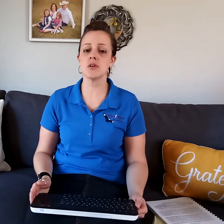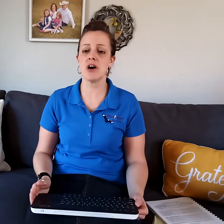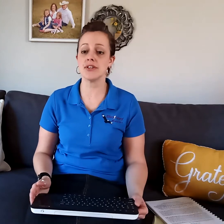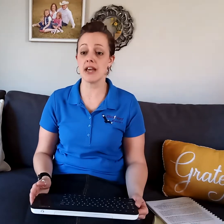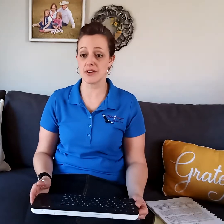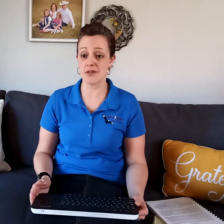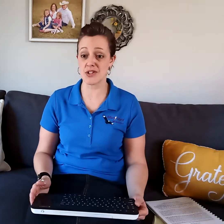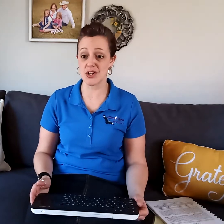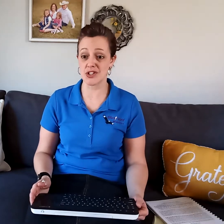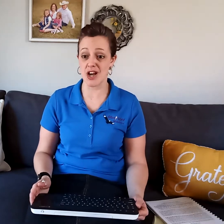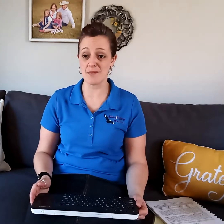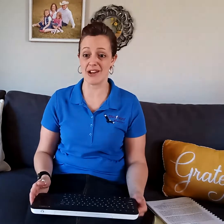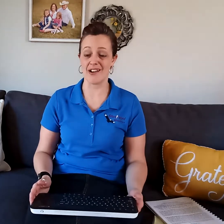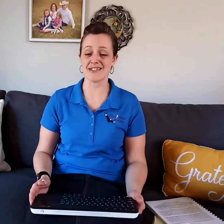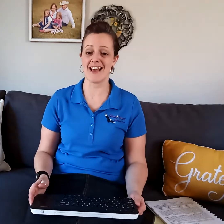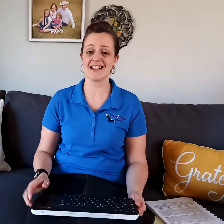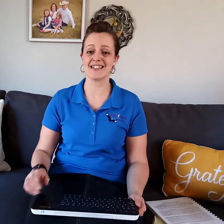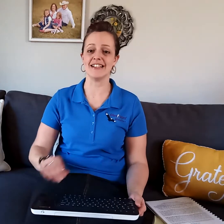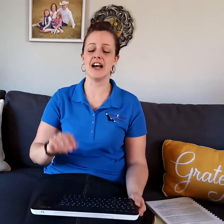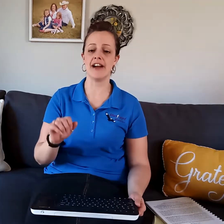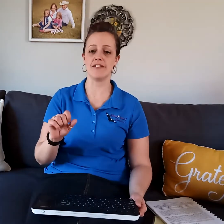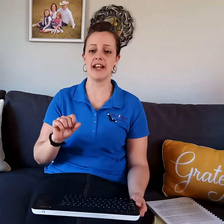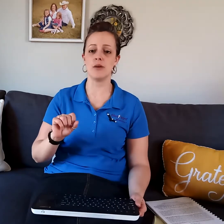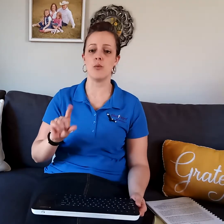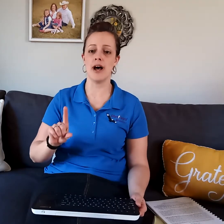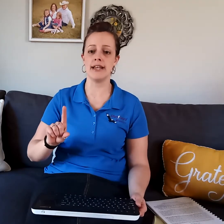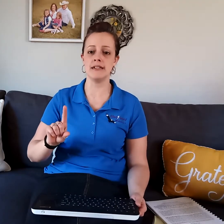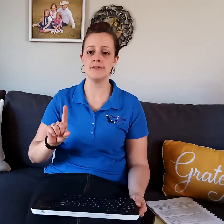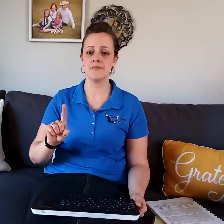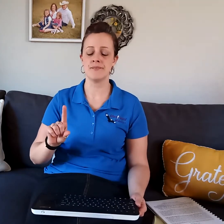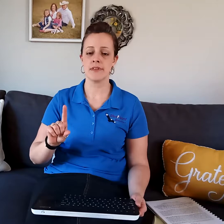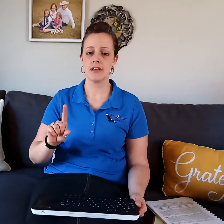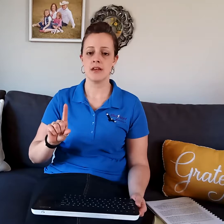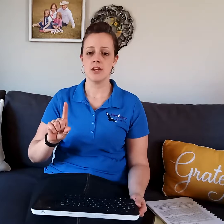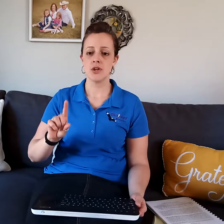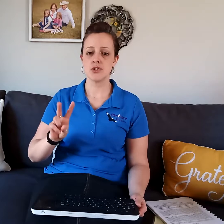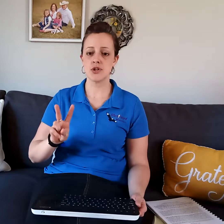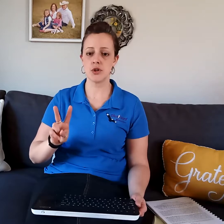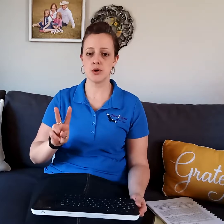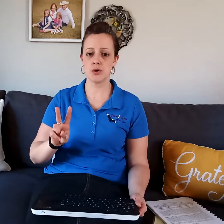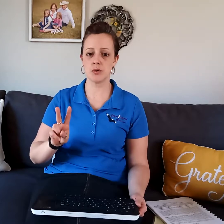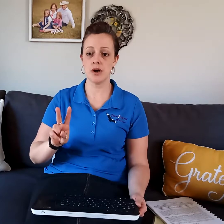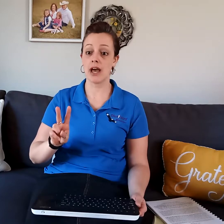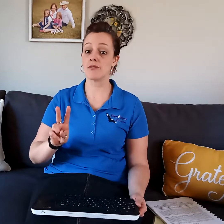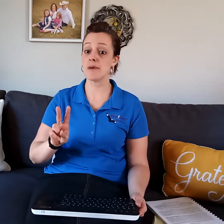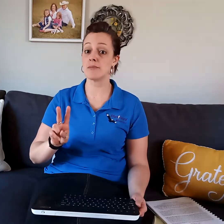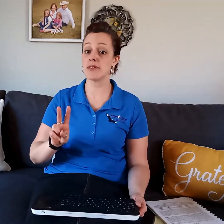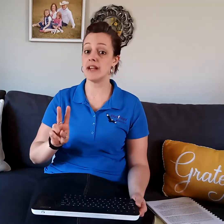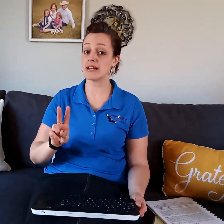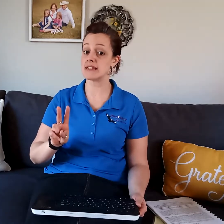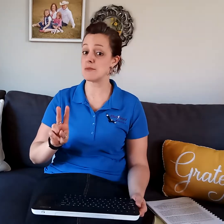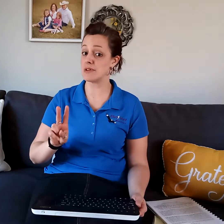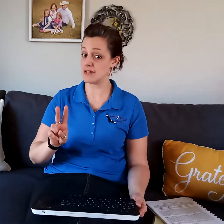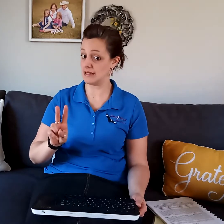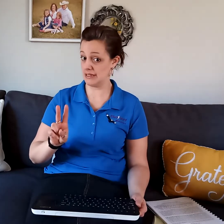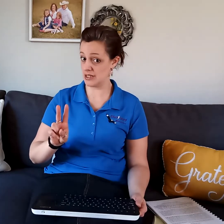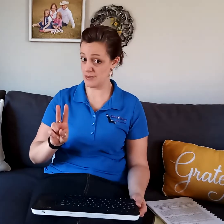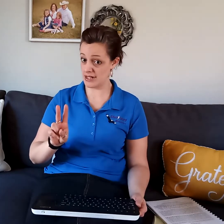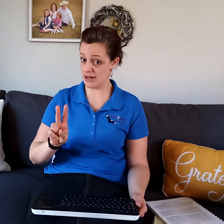all together. That was a good job, Darius. Excellent. All right, ready? 1, 2, and remember the next number is a little bit